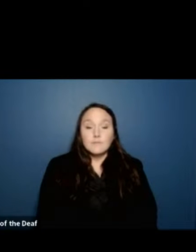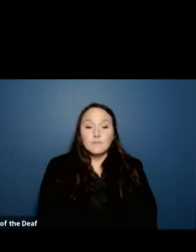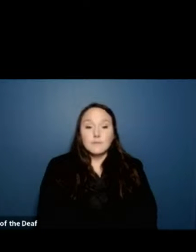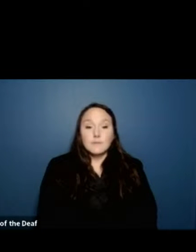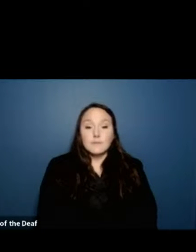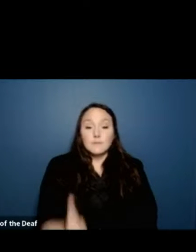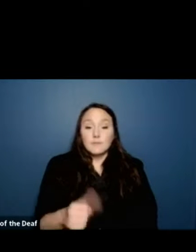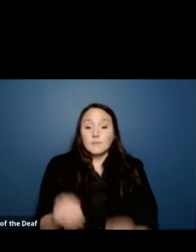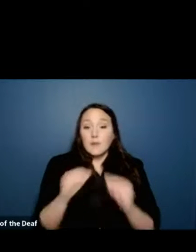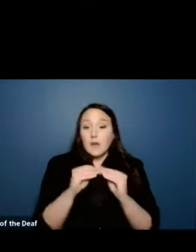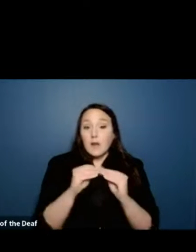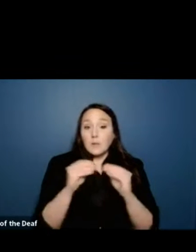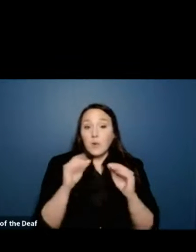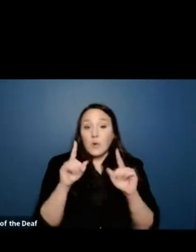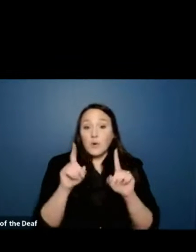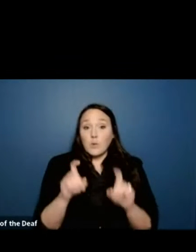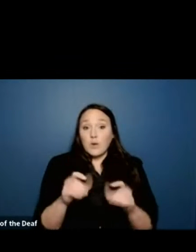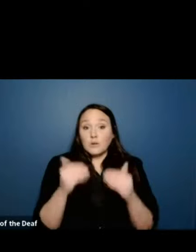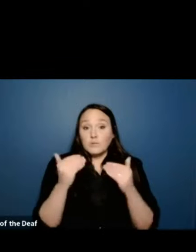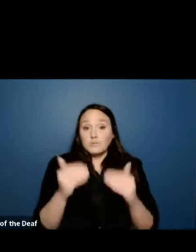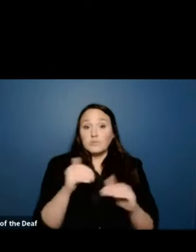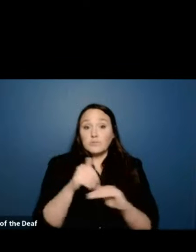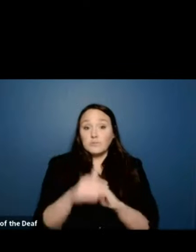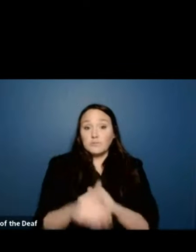Any further questions? Please go ahead and submit them.